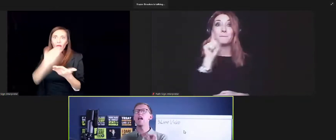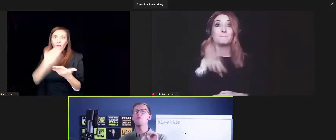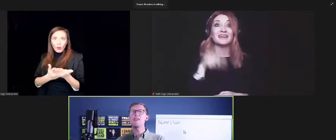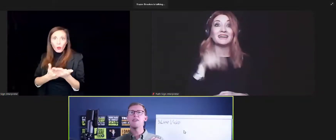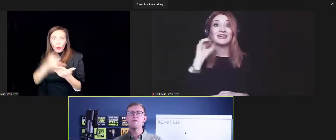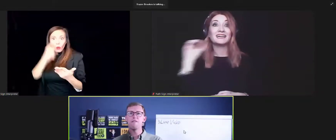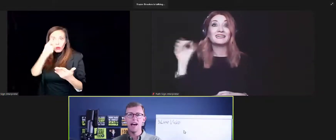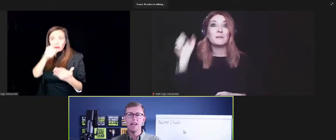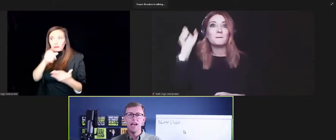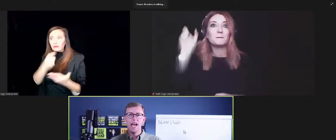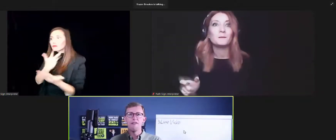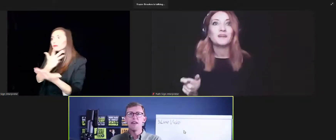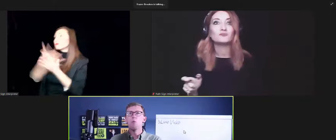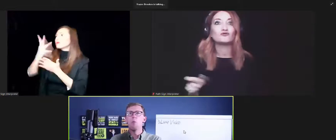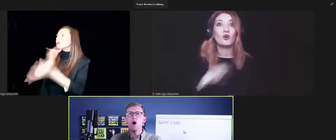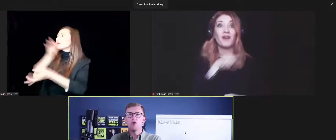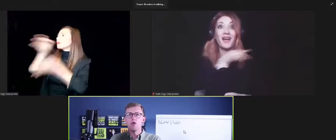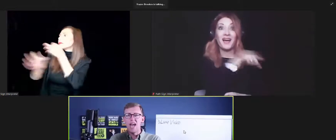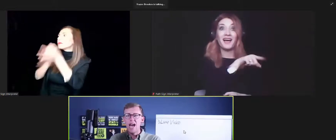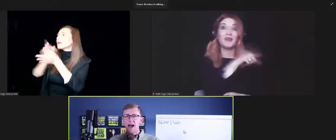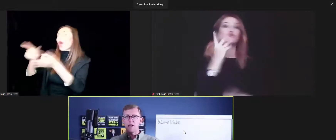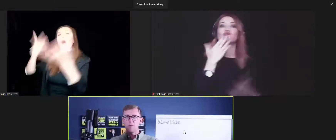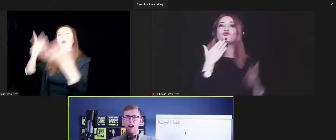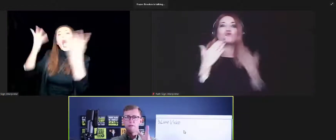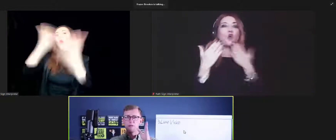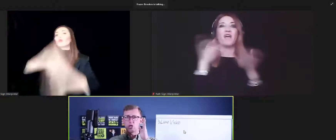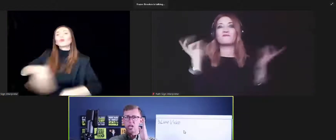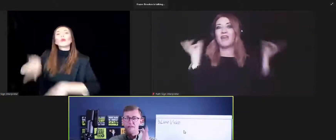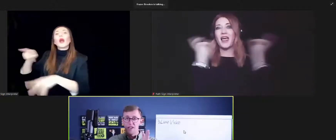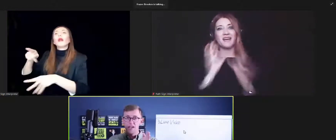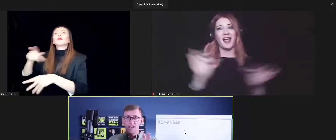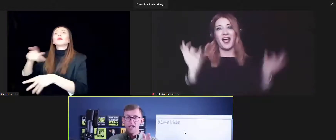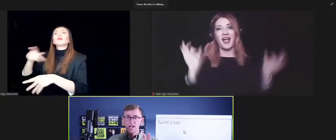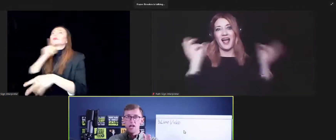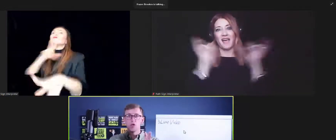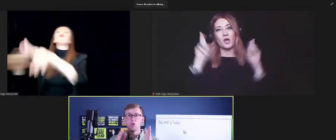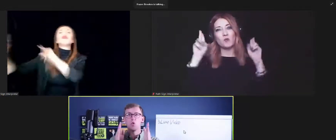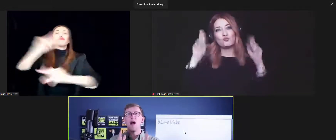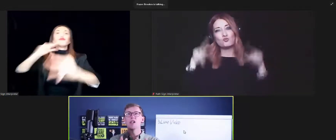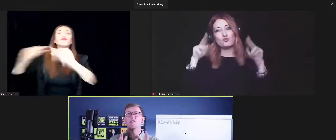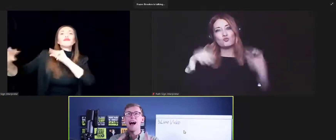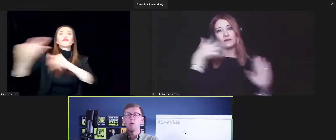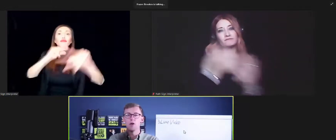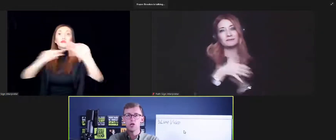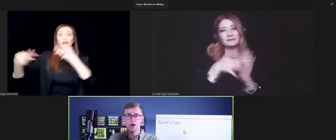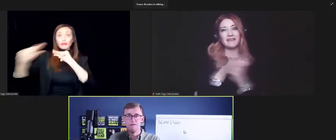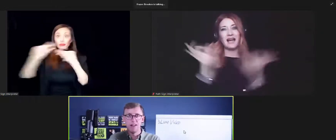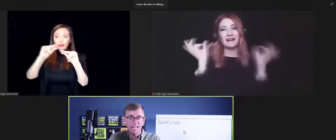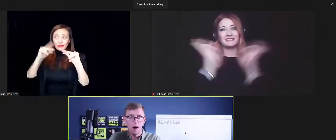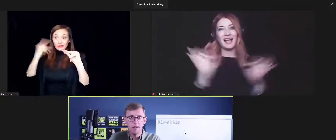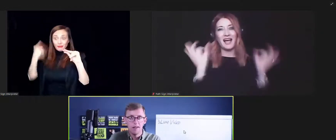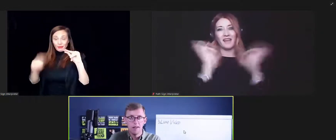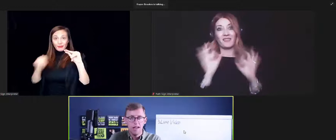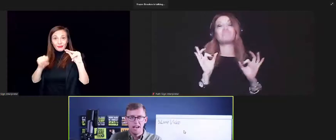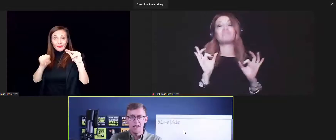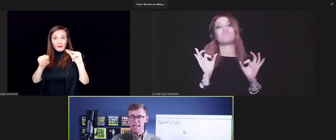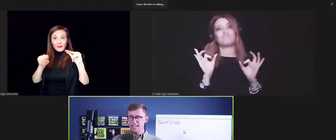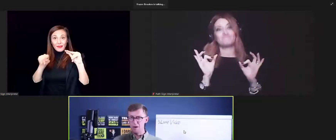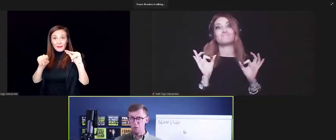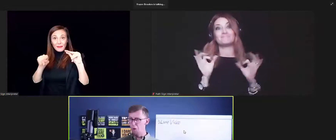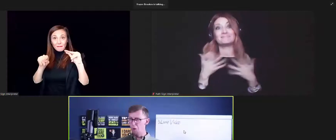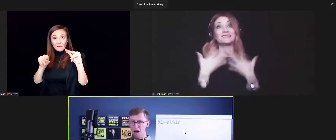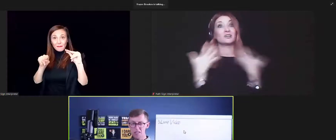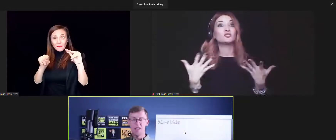a raving fan if they watch anywhere from 7 to 12 hours of video. Now you're thinking